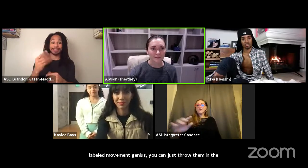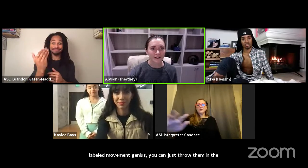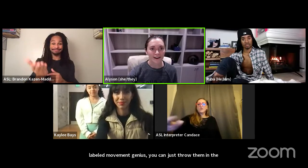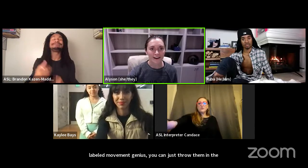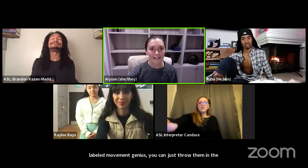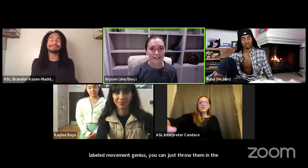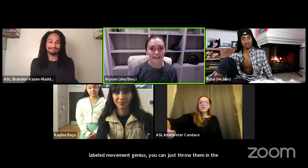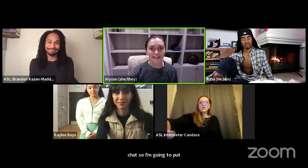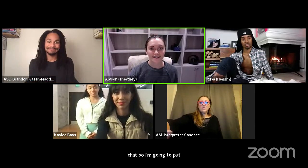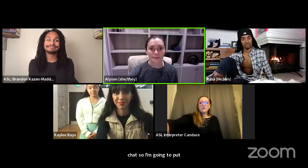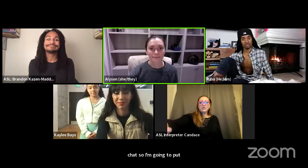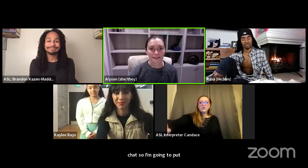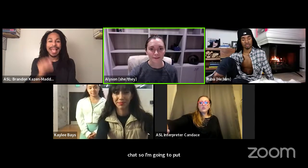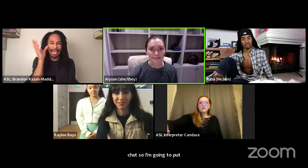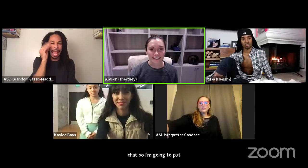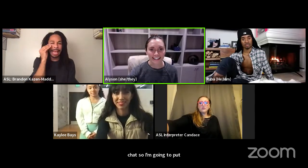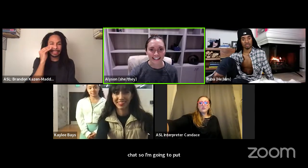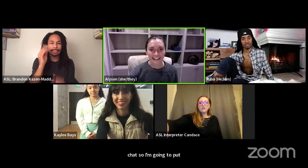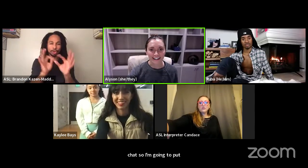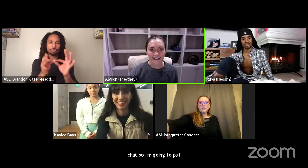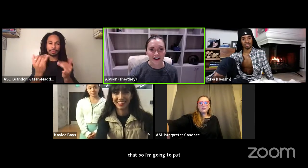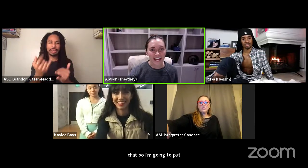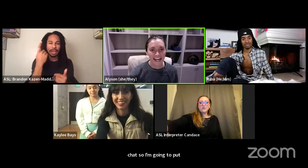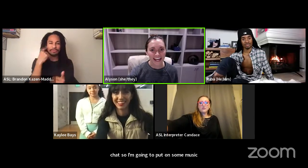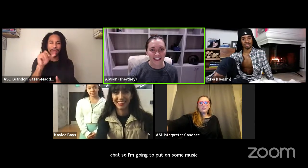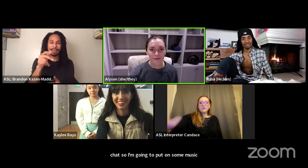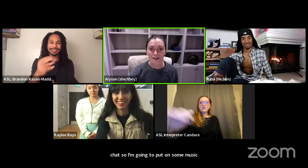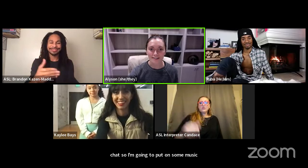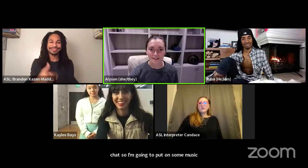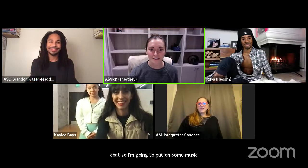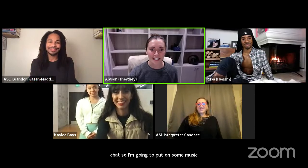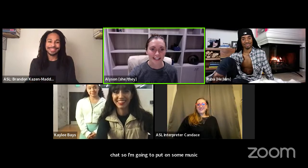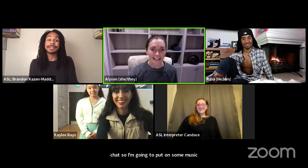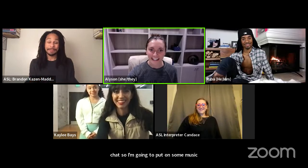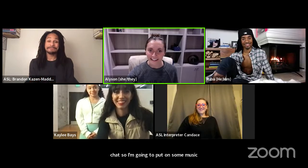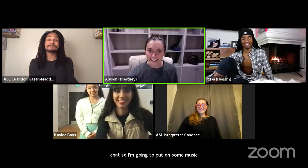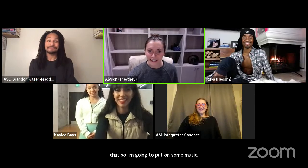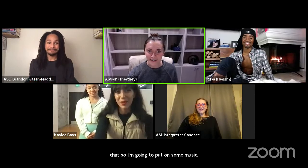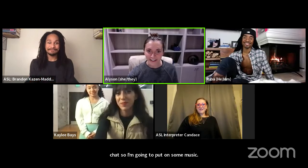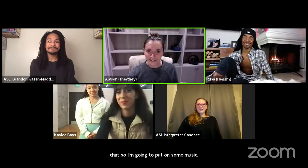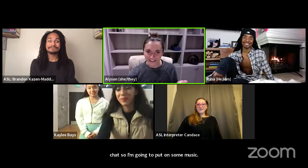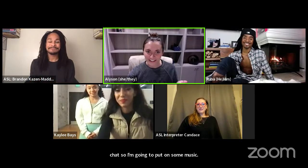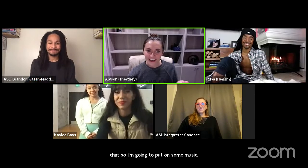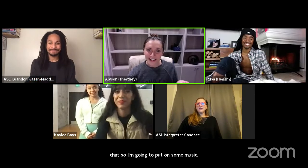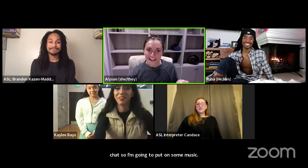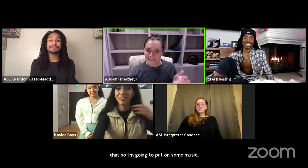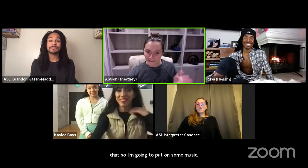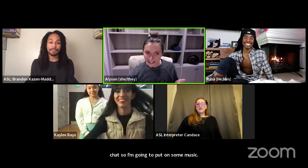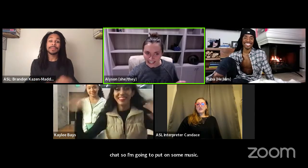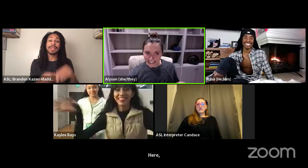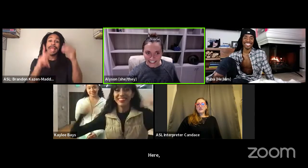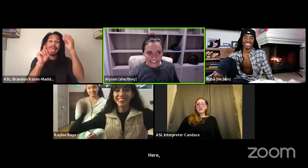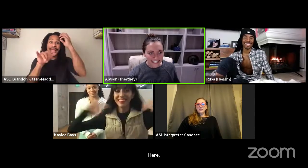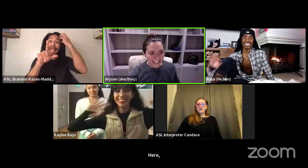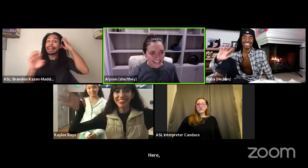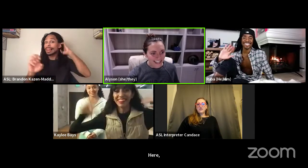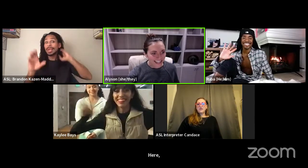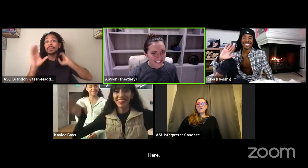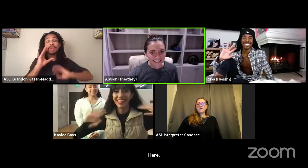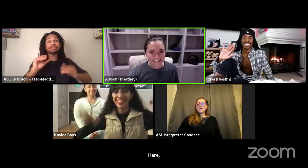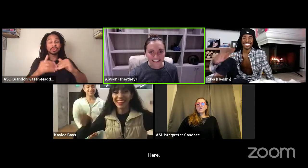going to put on some music here. Oh, hey, and I will also let Kaylee introduce their